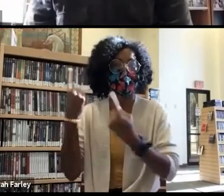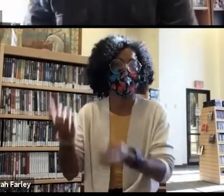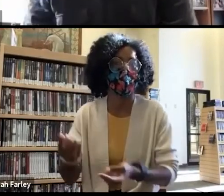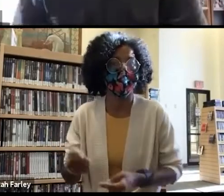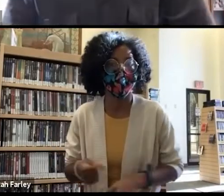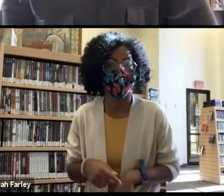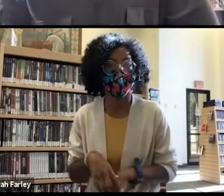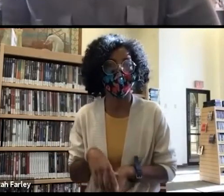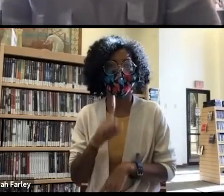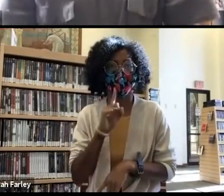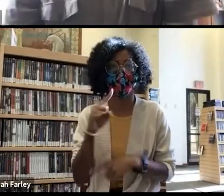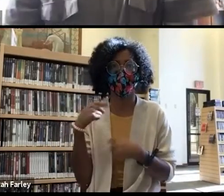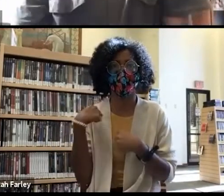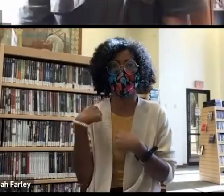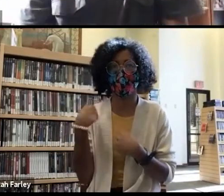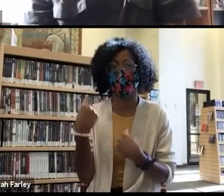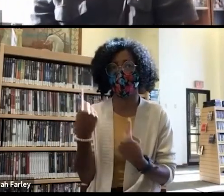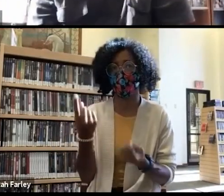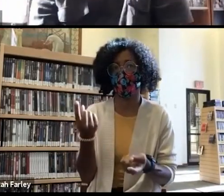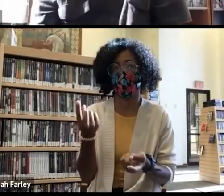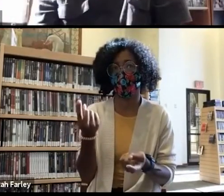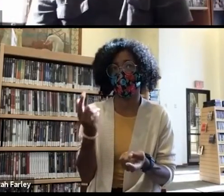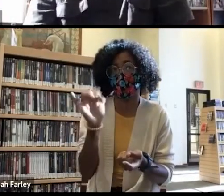here at CTSL.